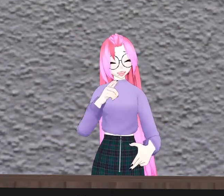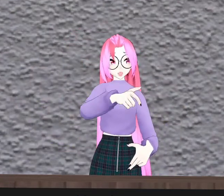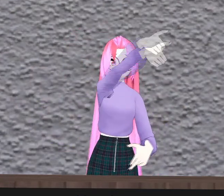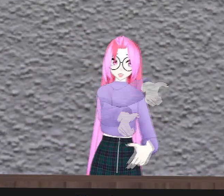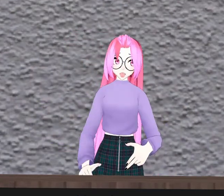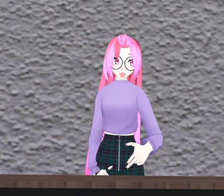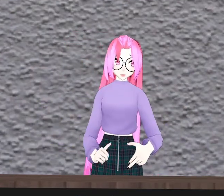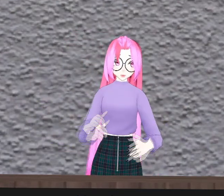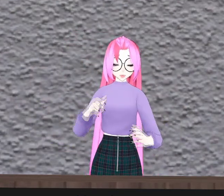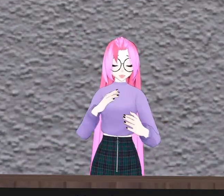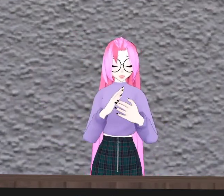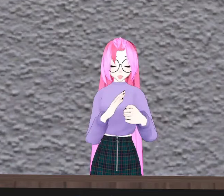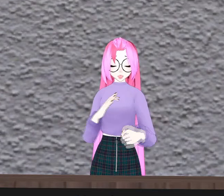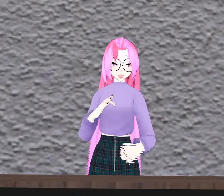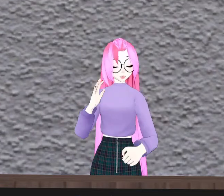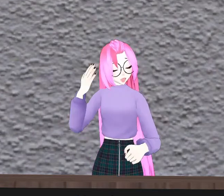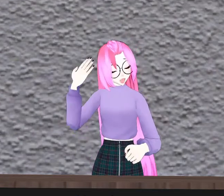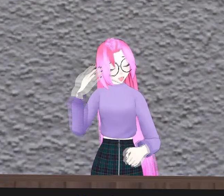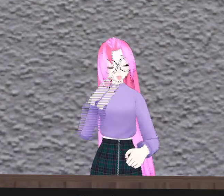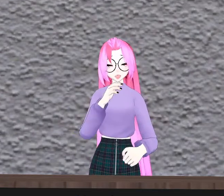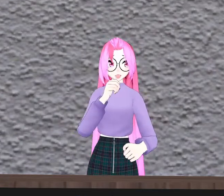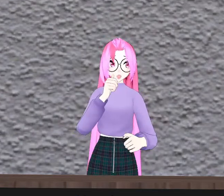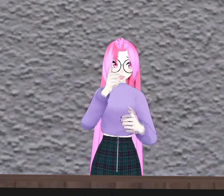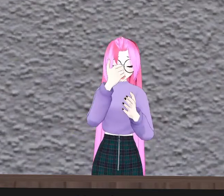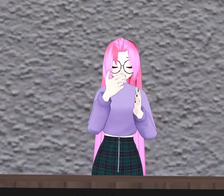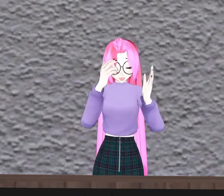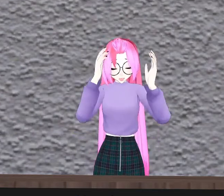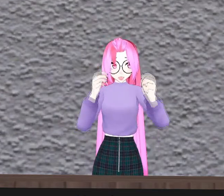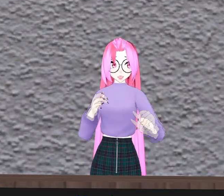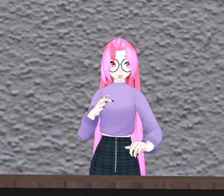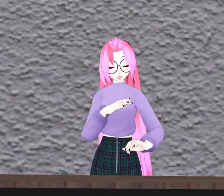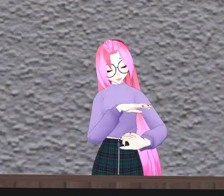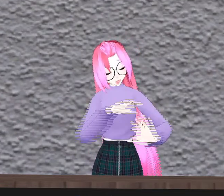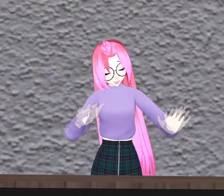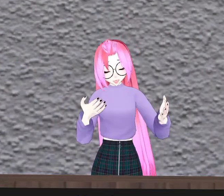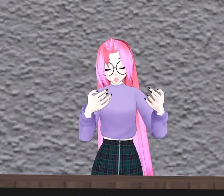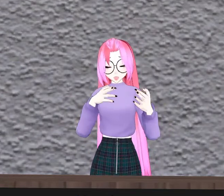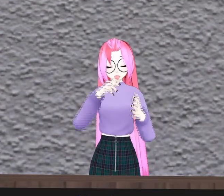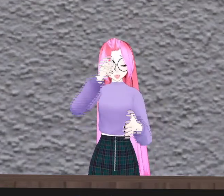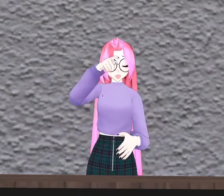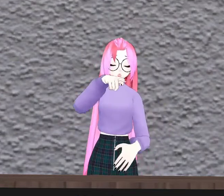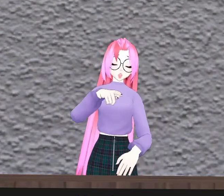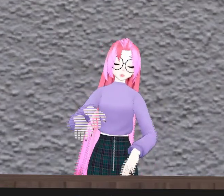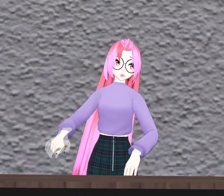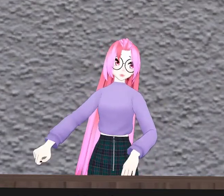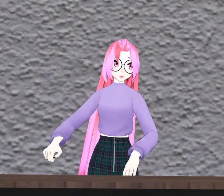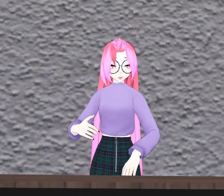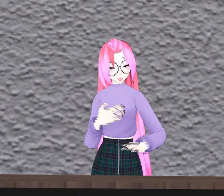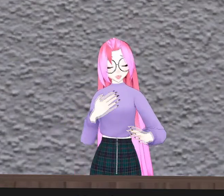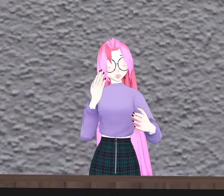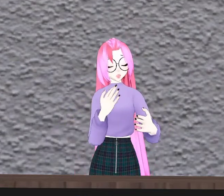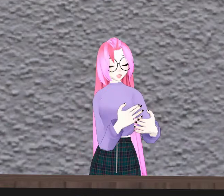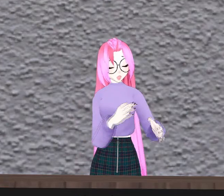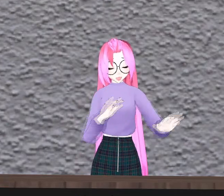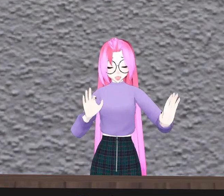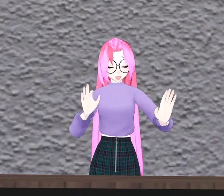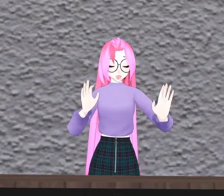you are not fluent. I know that you're not an approved teacher. I don't want to learn from you. Please don't tell me how to